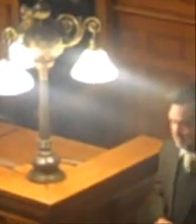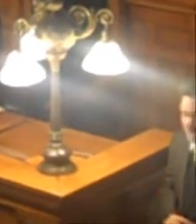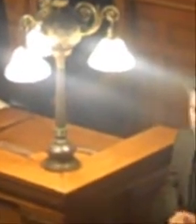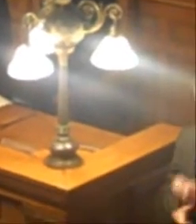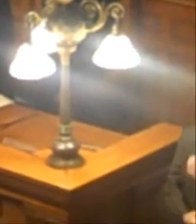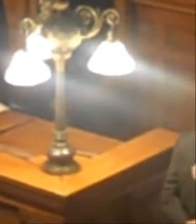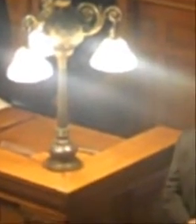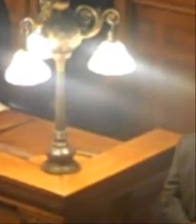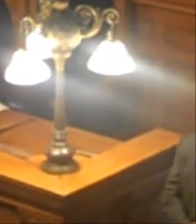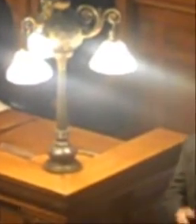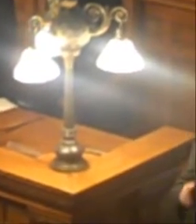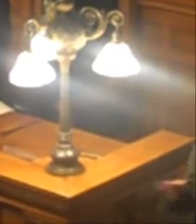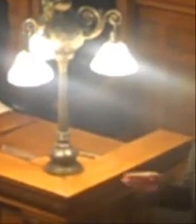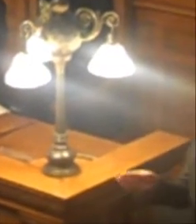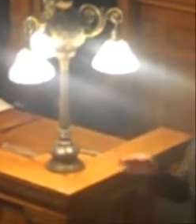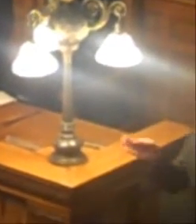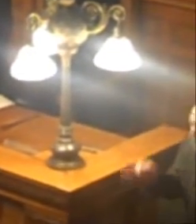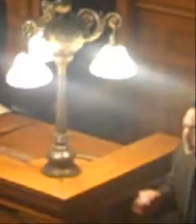members of the General Court,